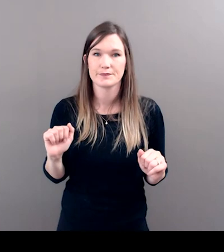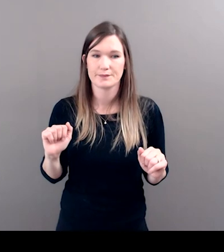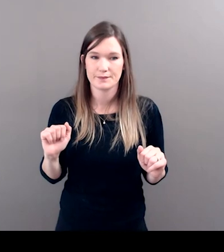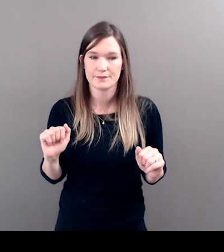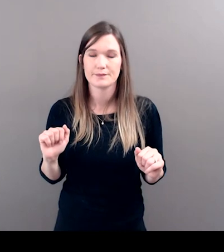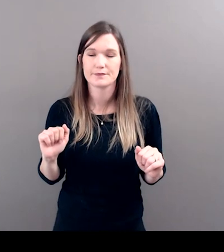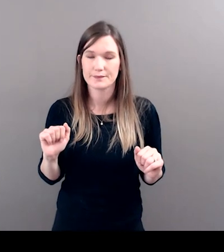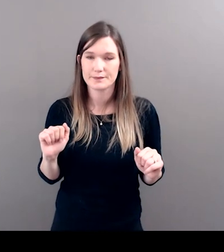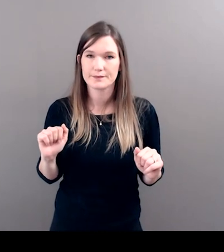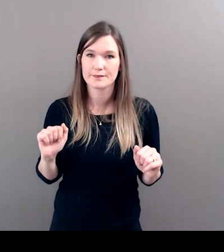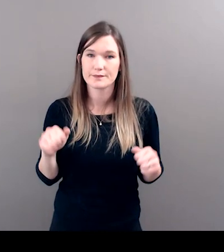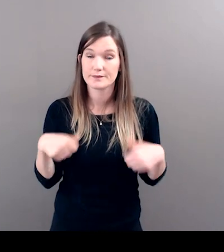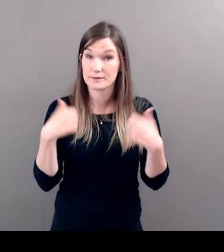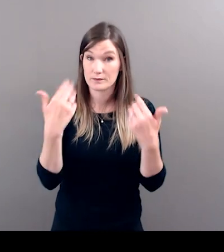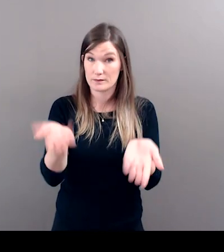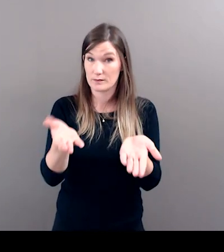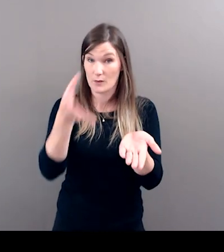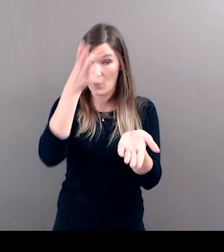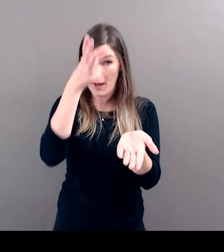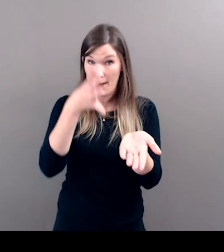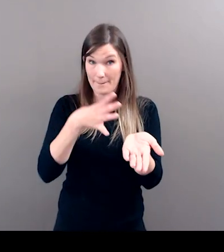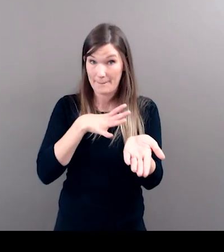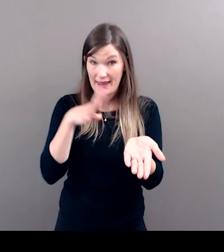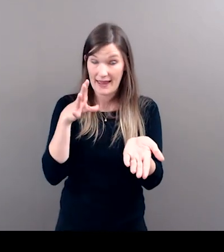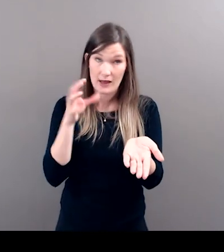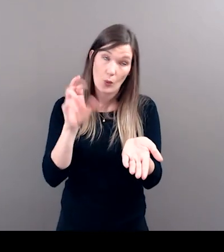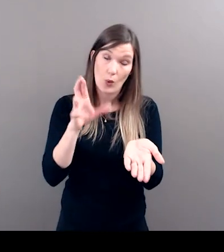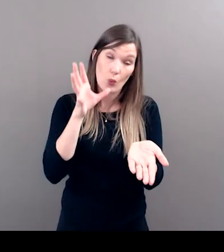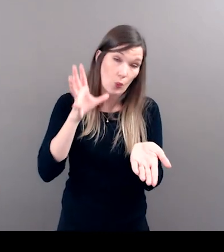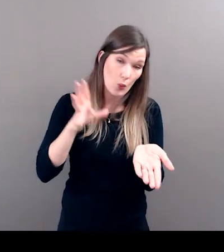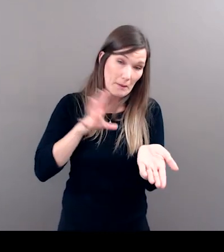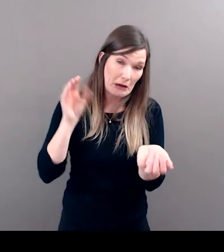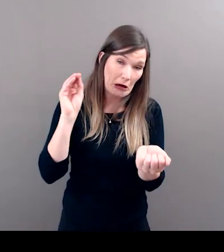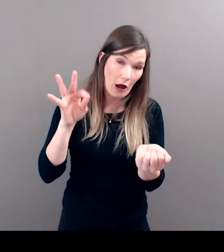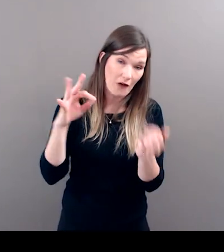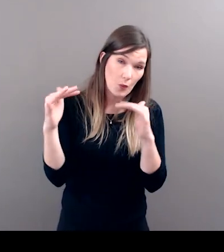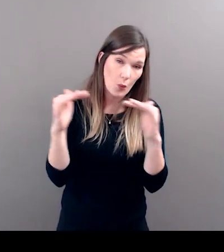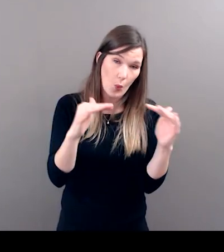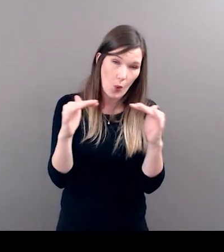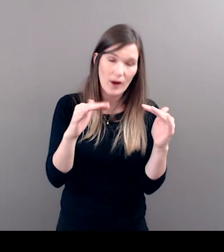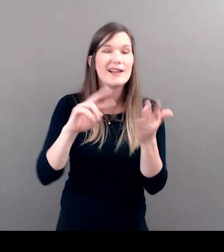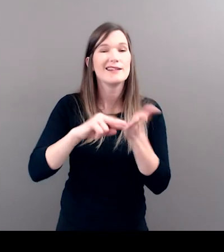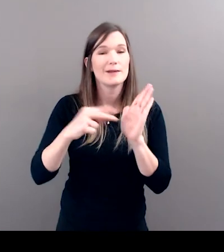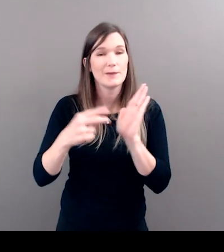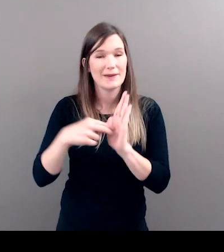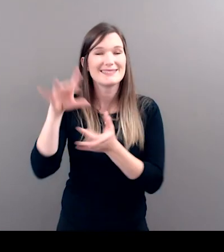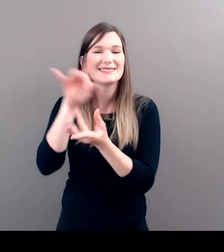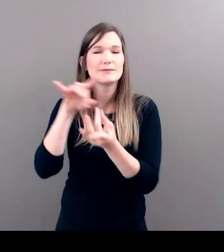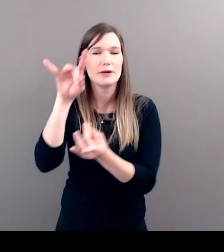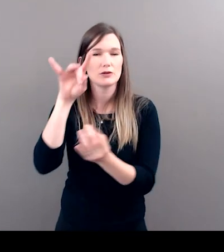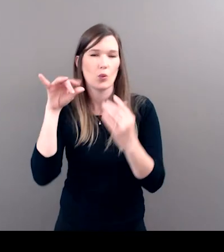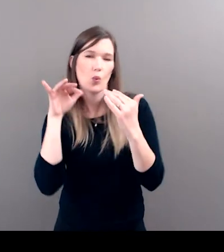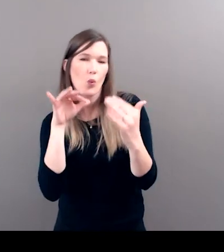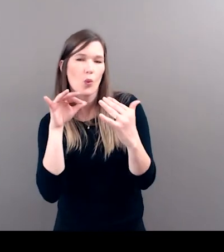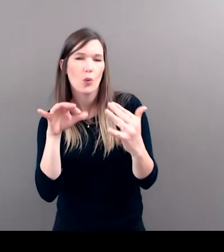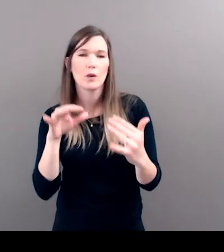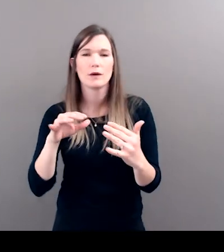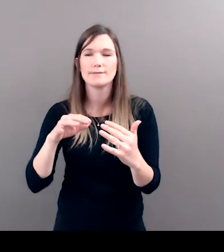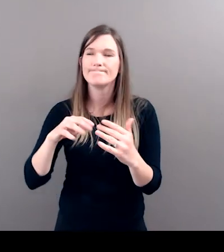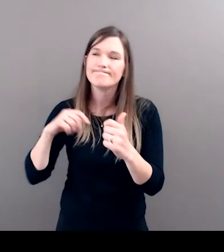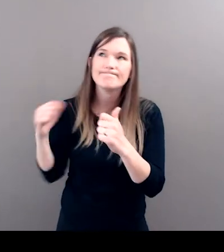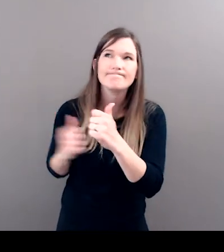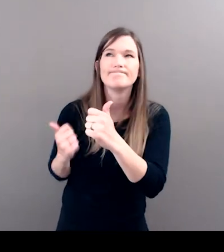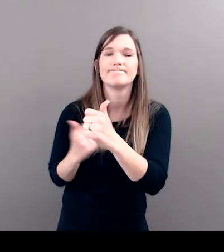Are you a man or woman of war? And I mean war, spiritual warfare, battle, mature, going to go after it. Or are you acting like a